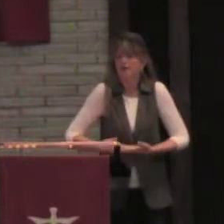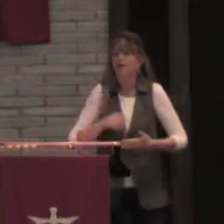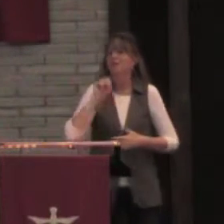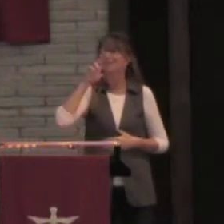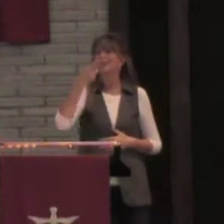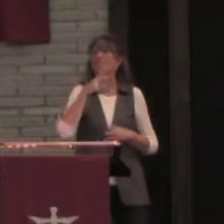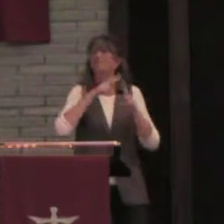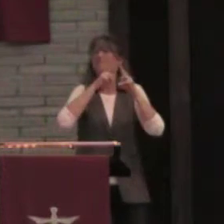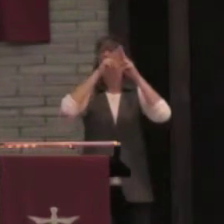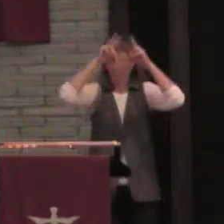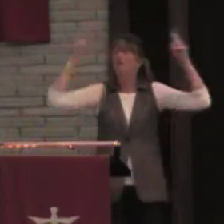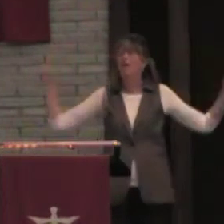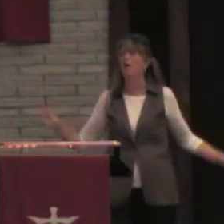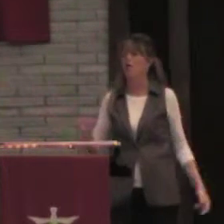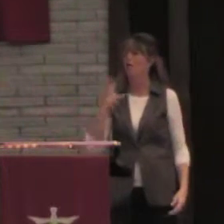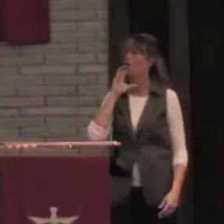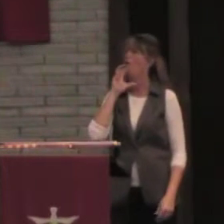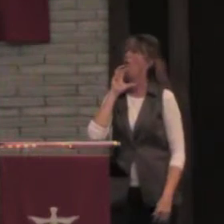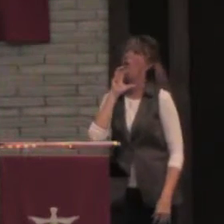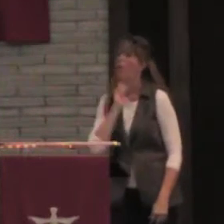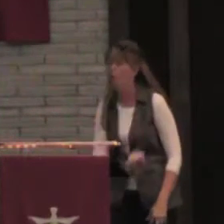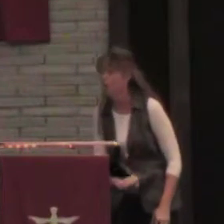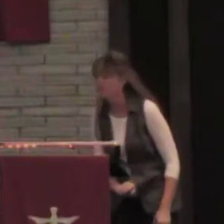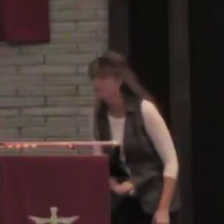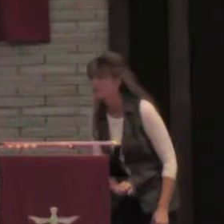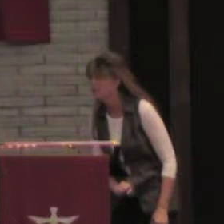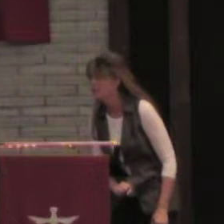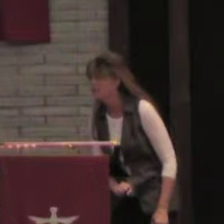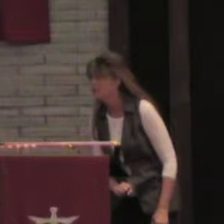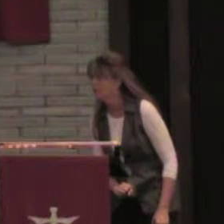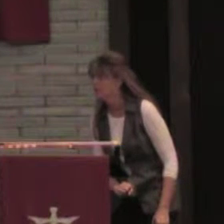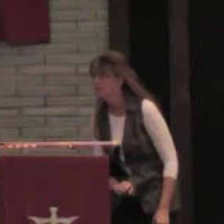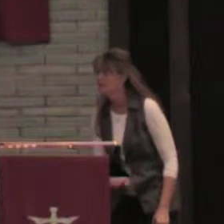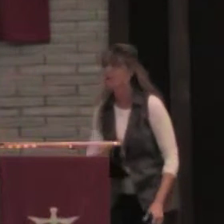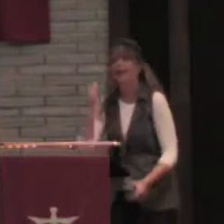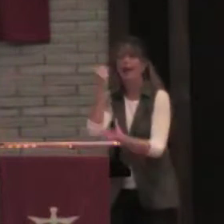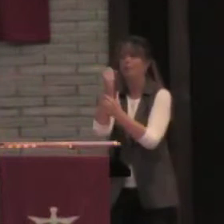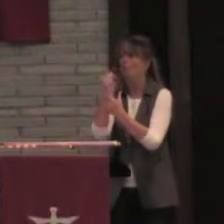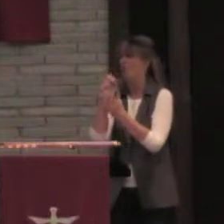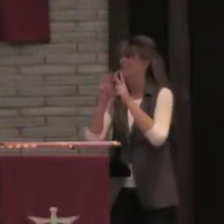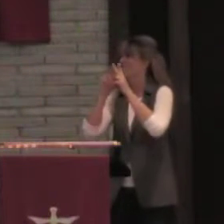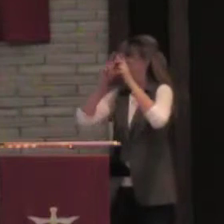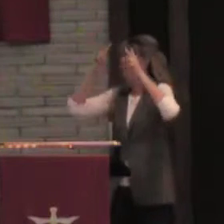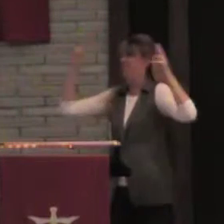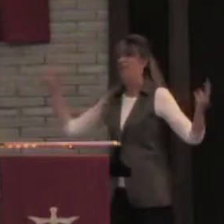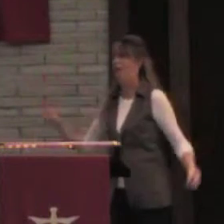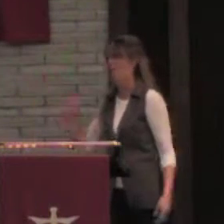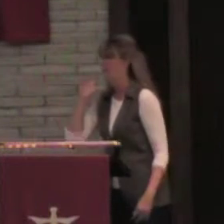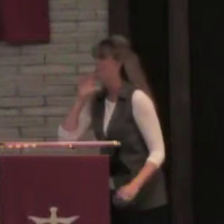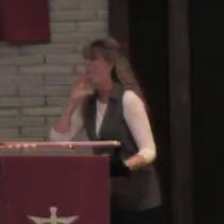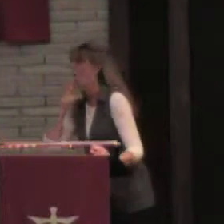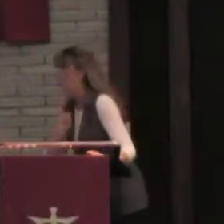so badly wanted a baby. But she was so old. And Abraham was